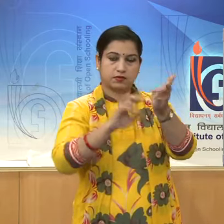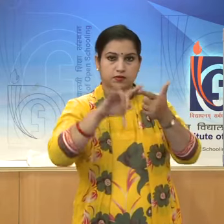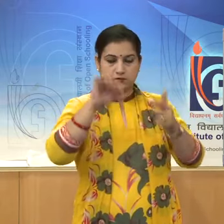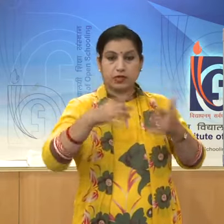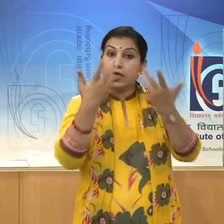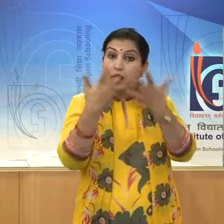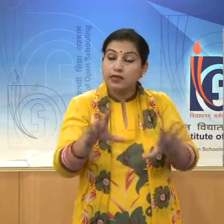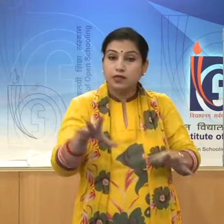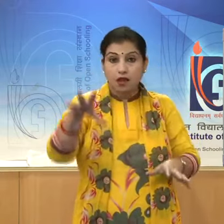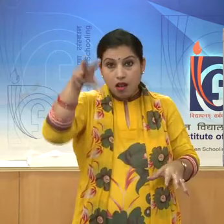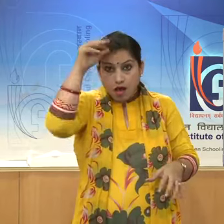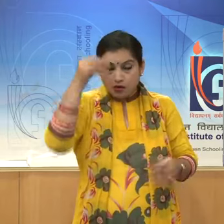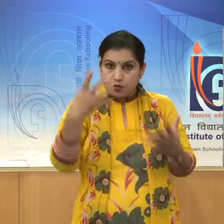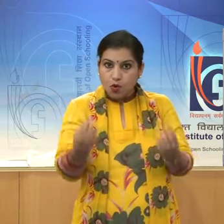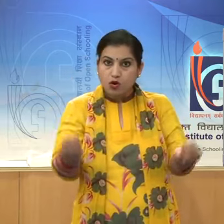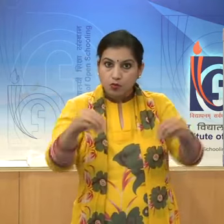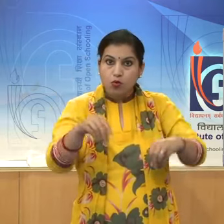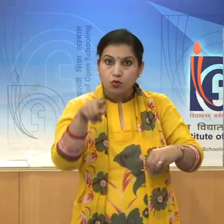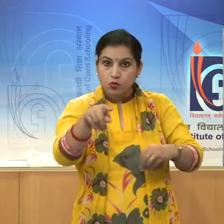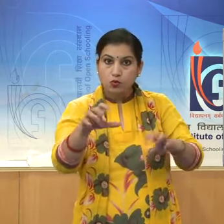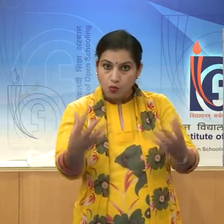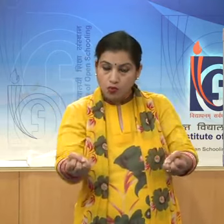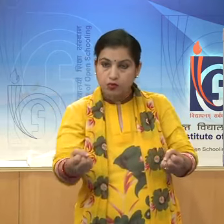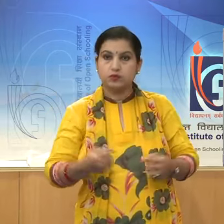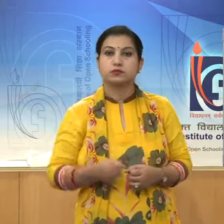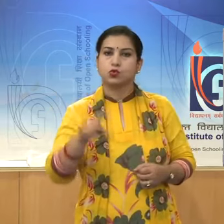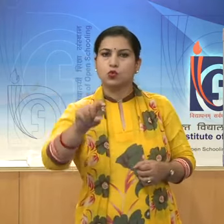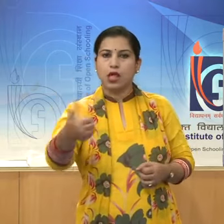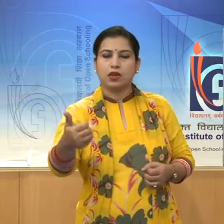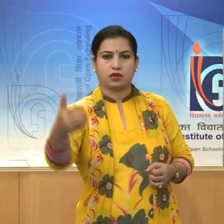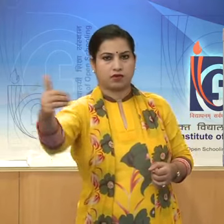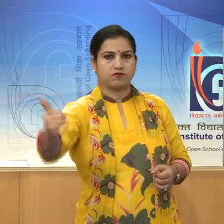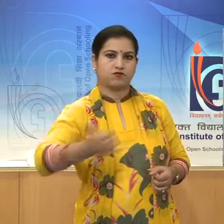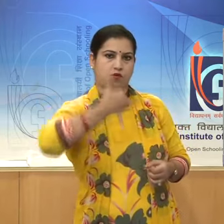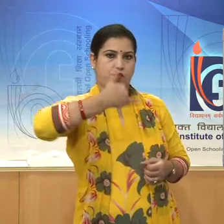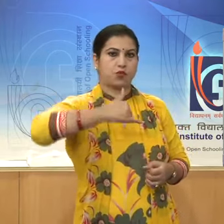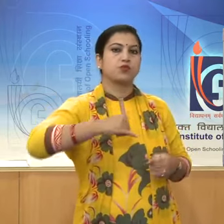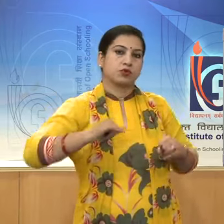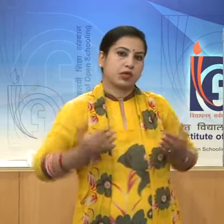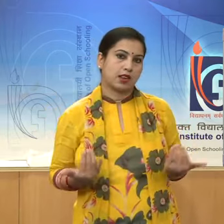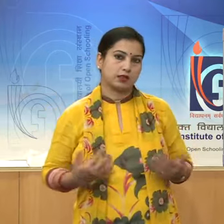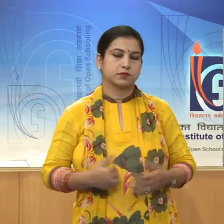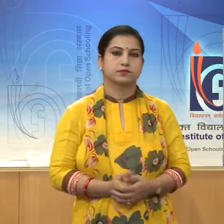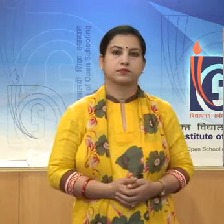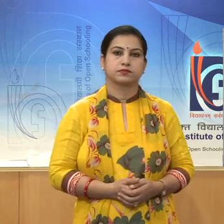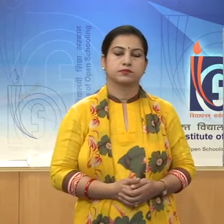For any kind of learning support, you can contact us at